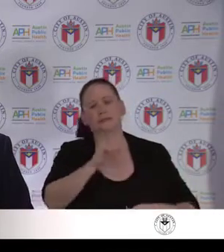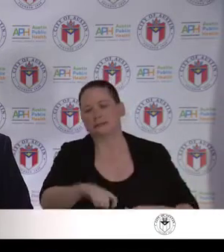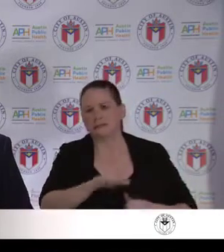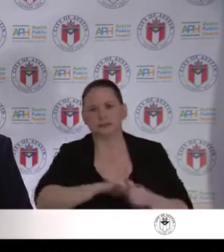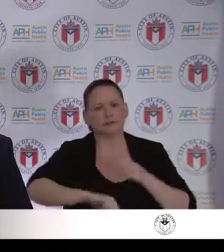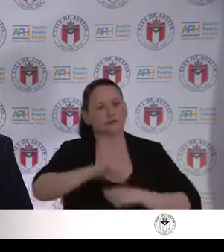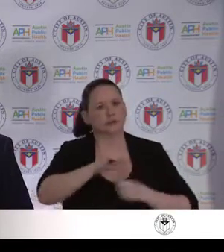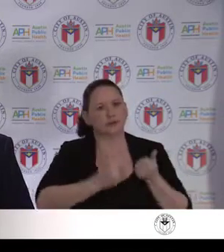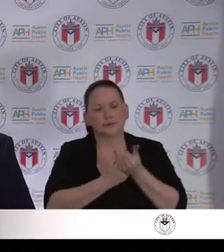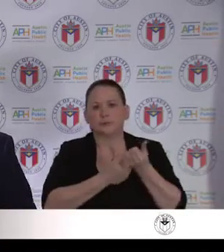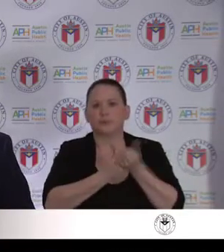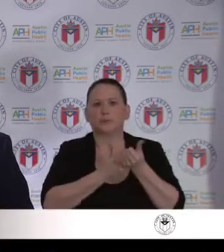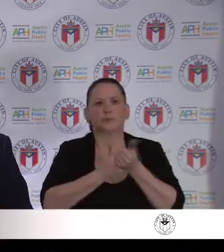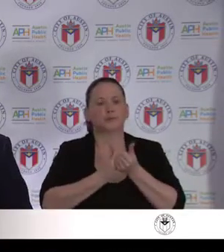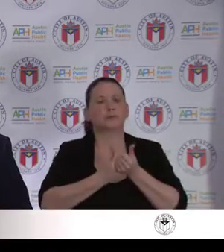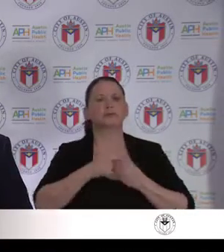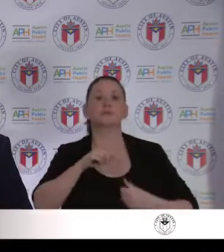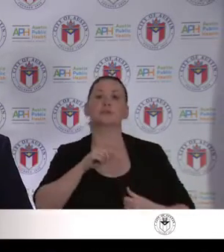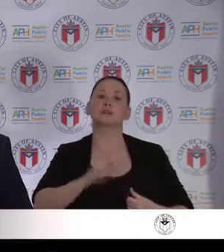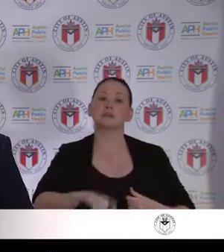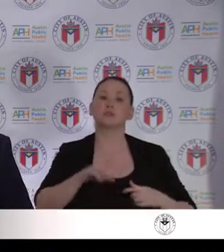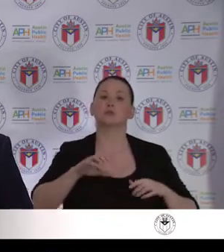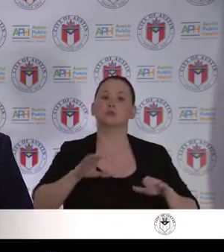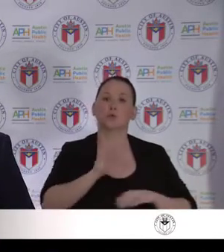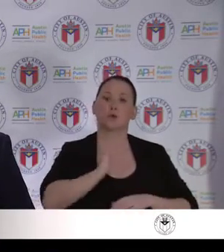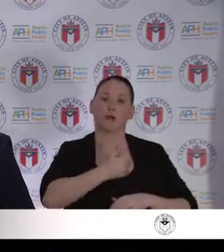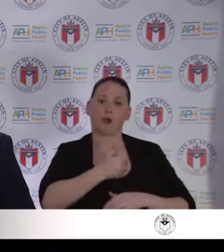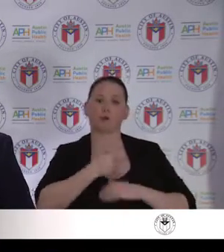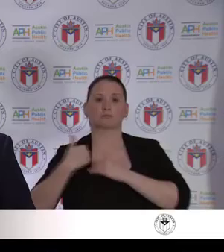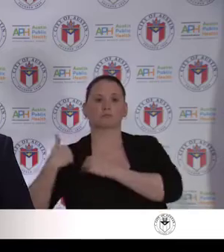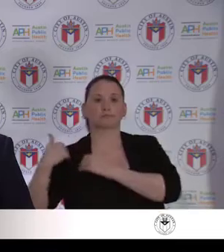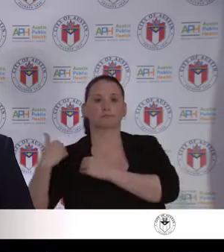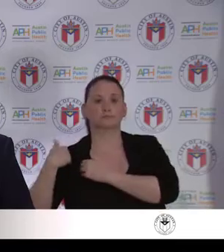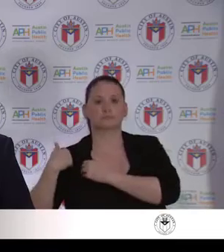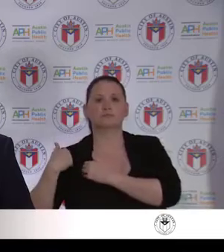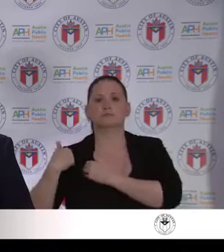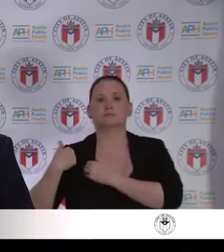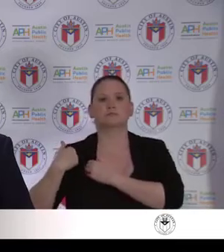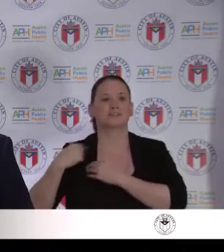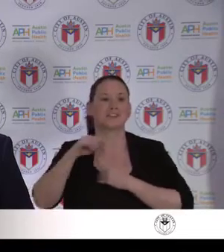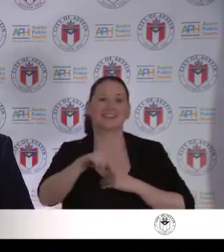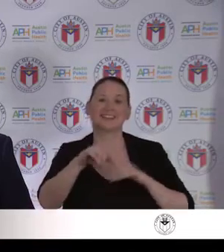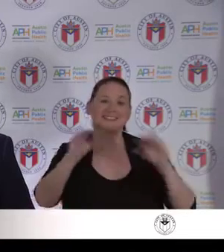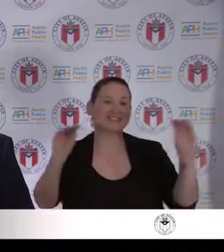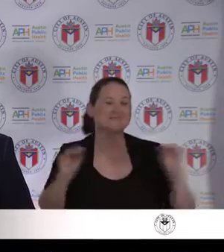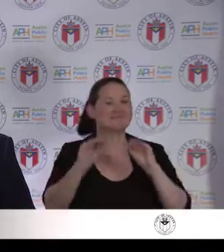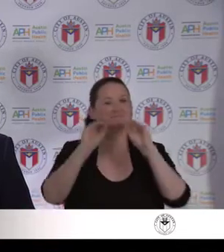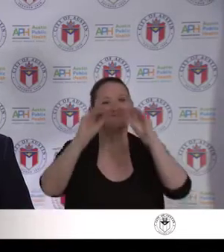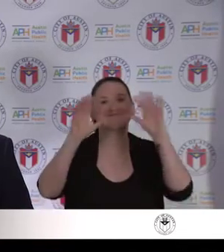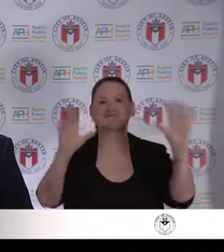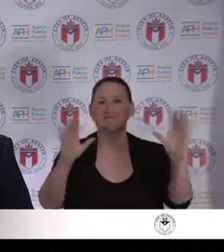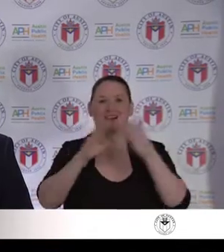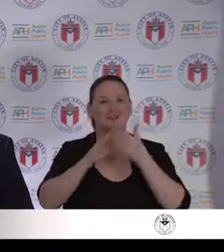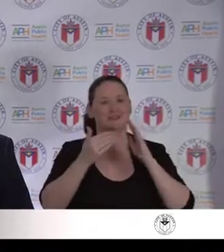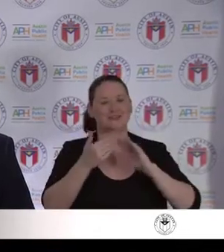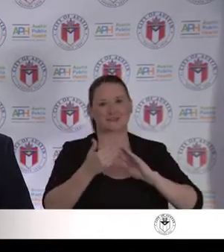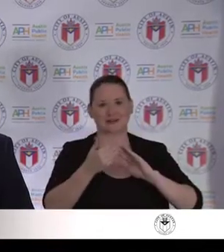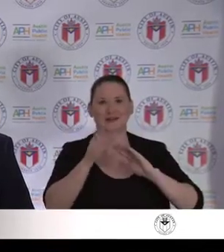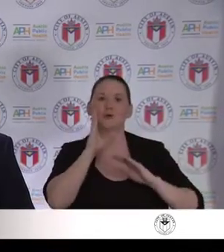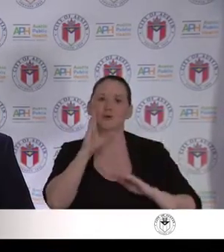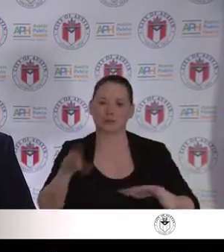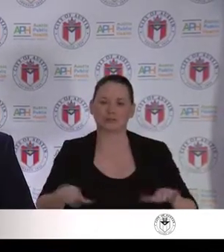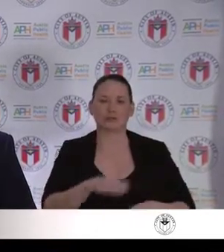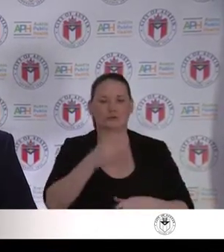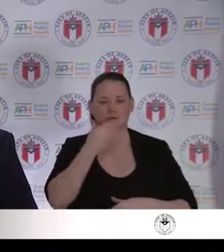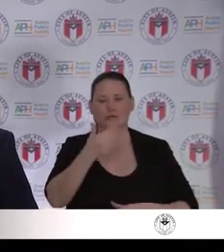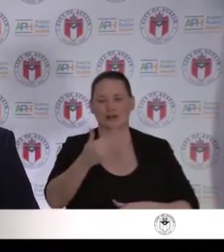need to support each other. We each need to do our part. This is a magical community, and we're going to do this